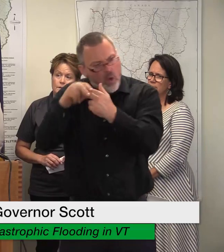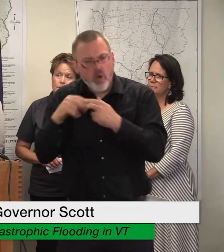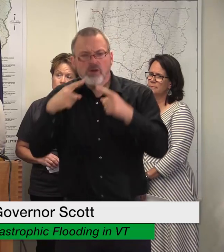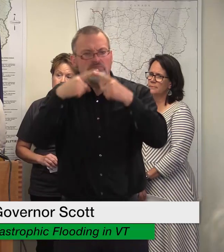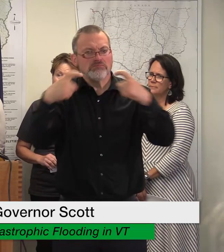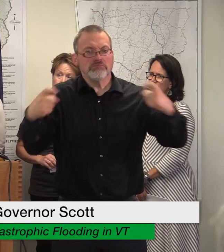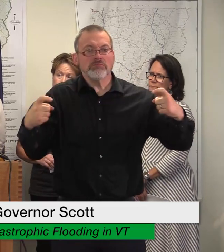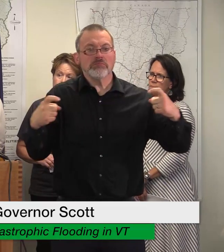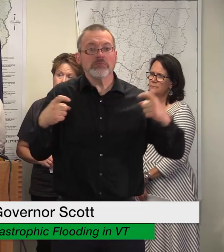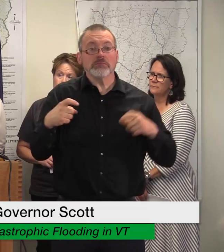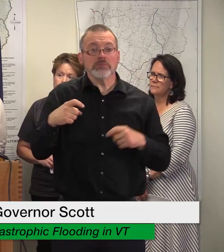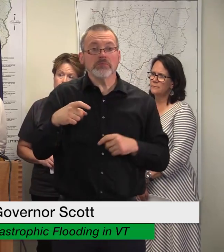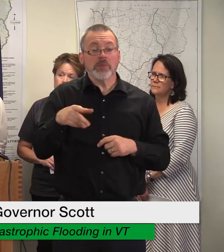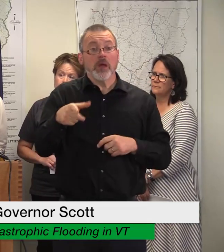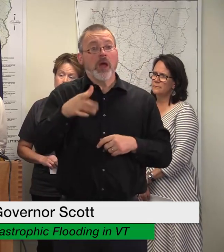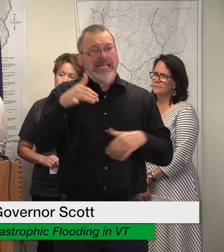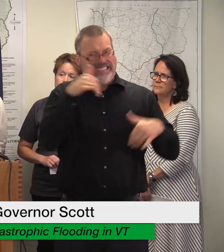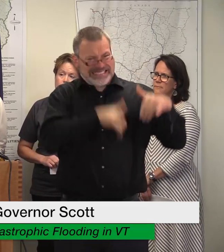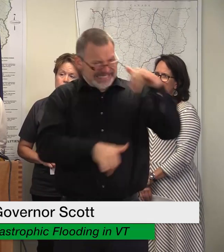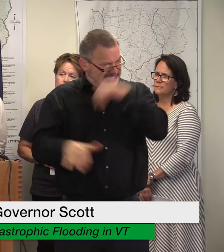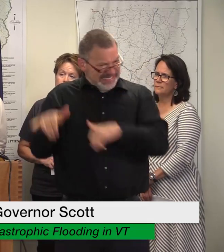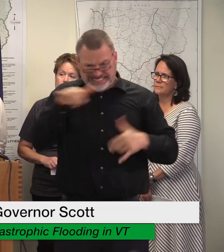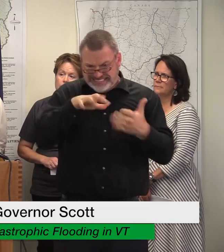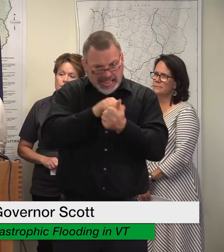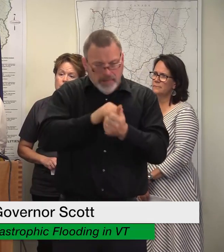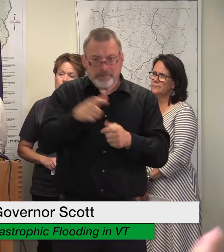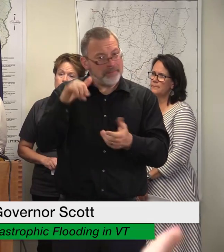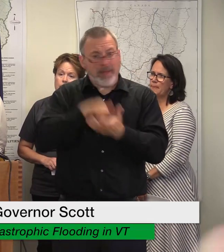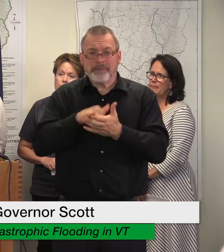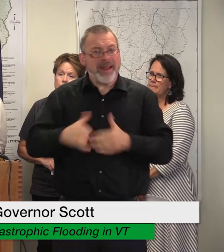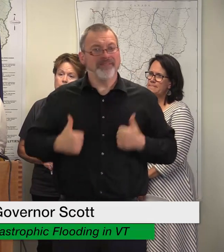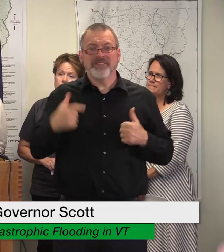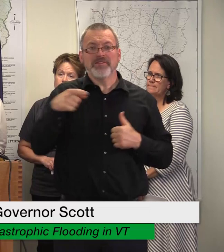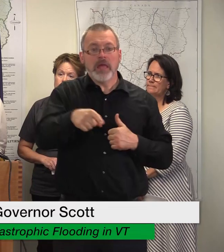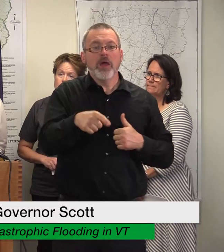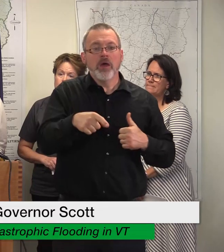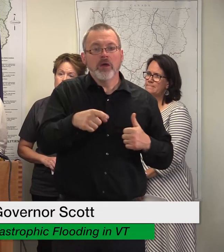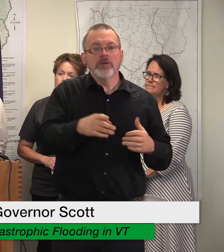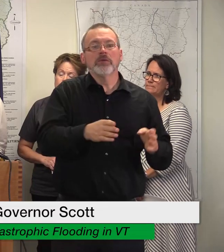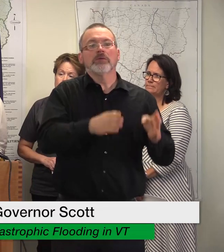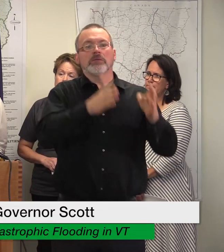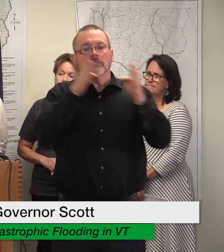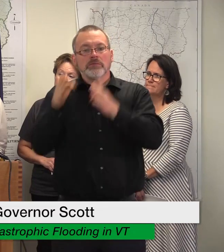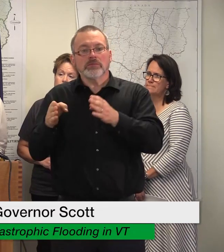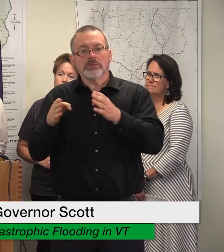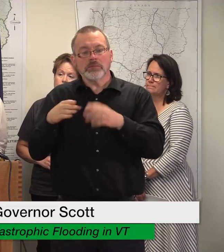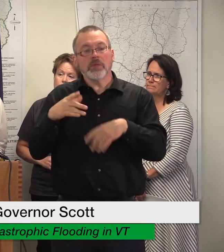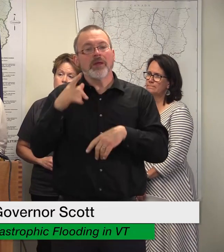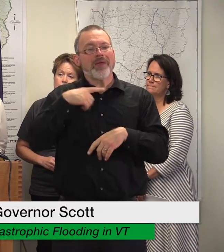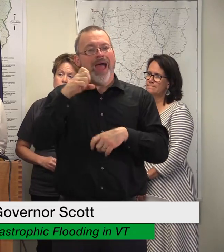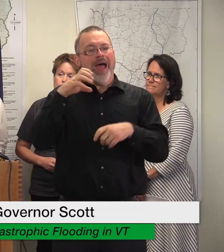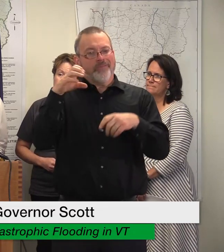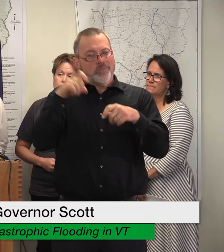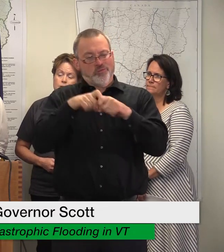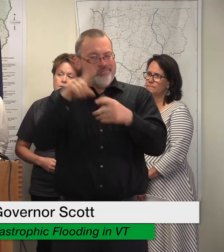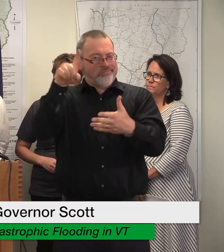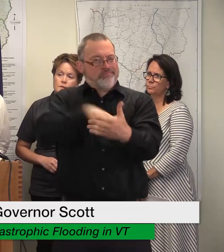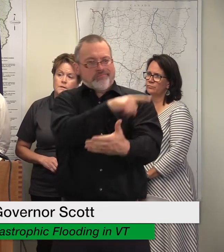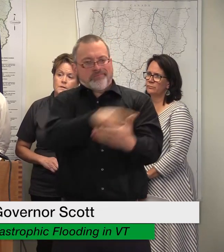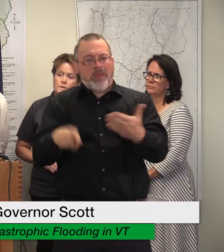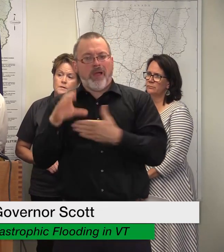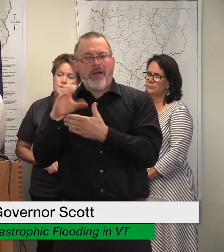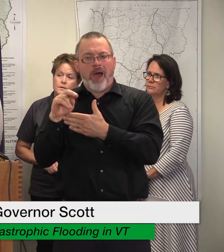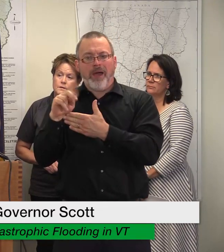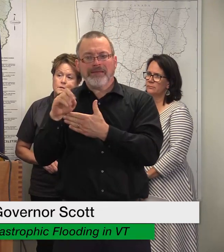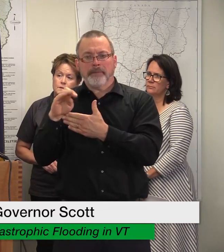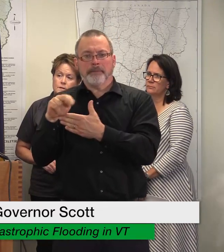habitable, ask for a certification of condemnation from your municipality. A law enacted from lessons learned after